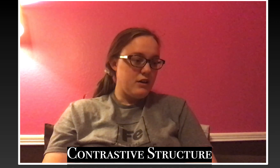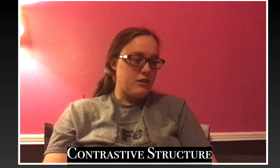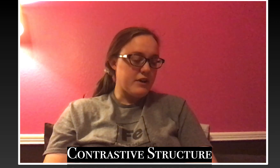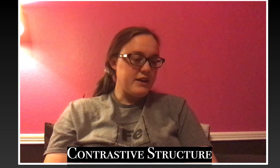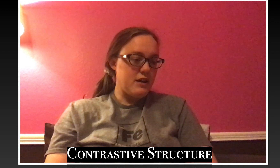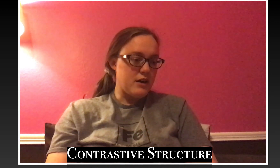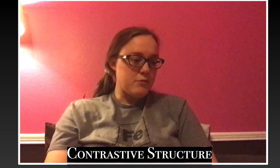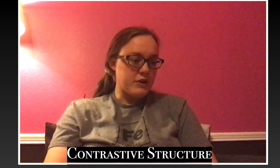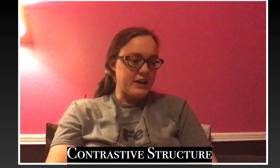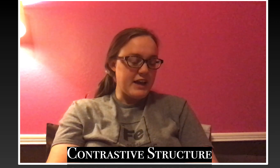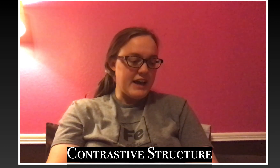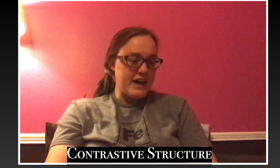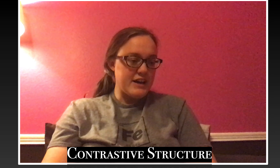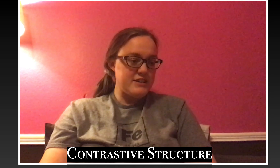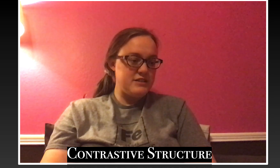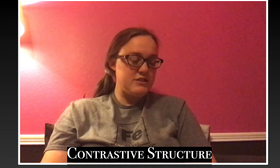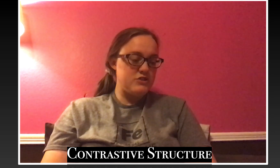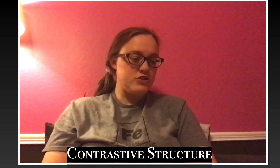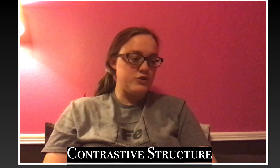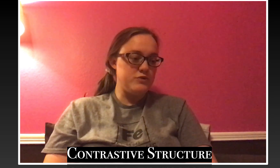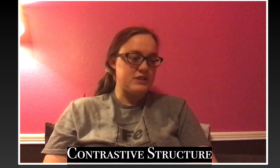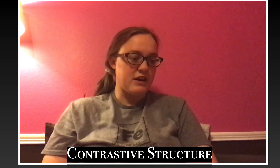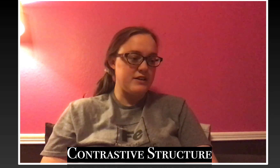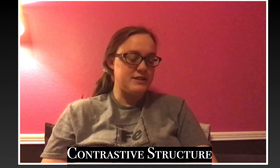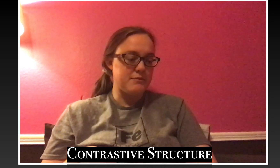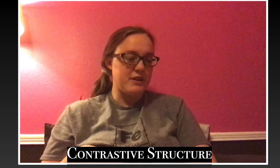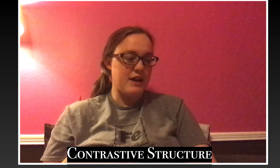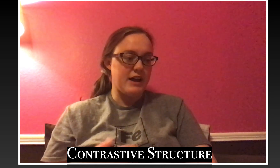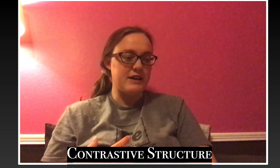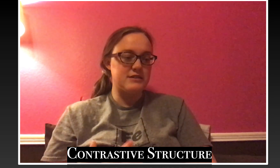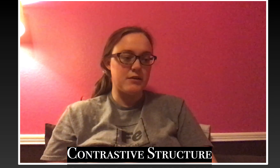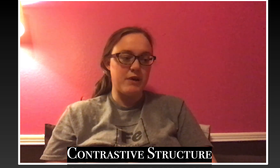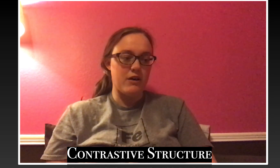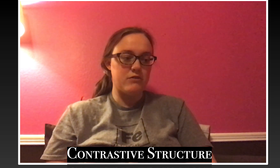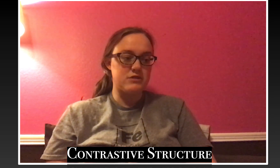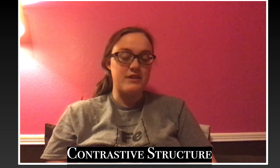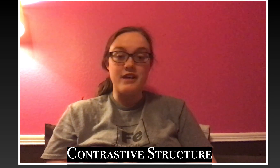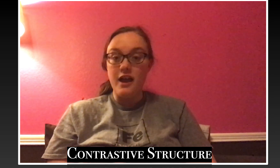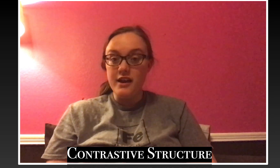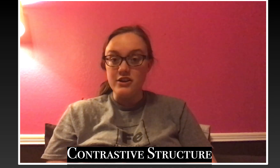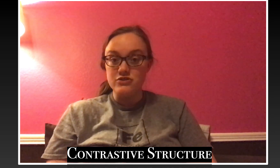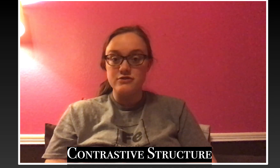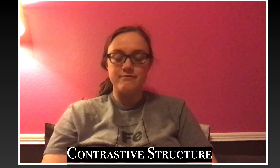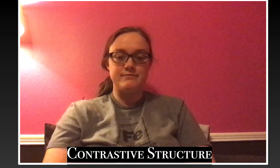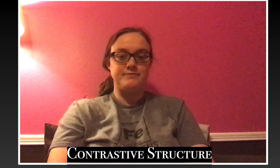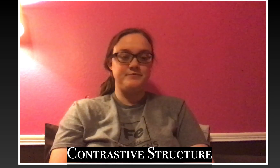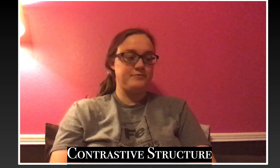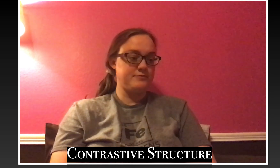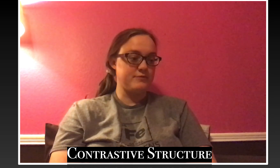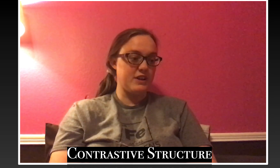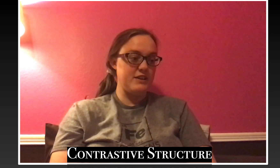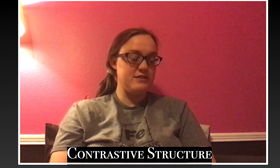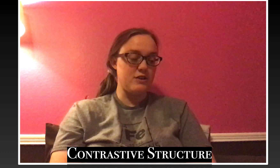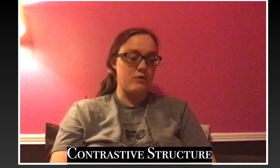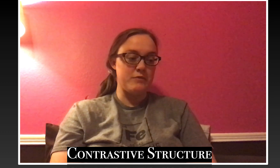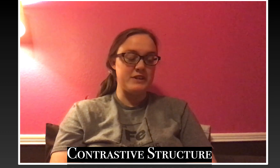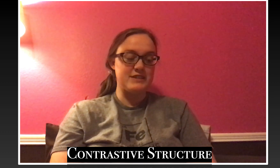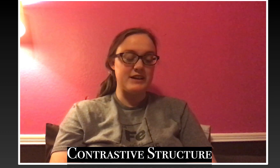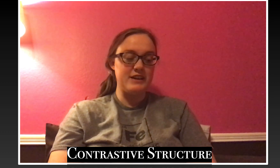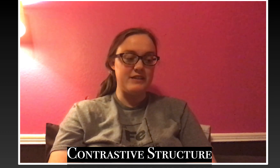Okay, we're going to add two signs. I'm going to ask about the age. Okay, so I'm going to sign it and then you